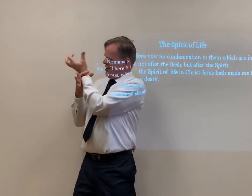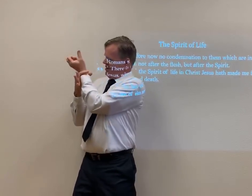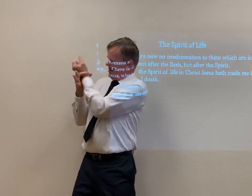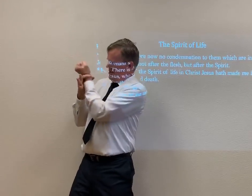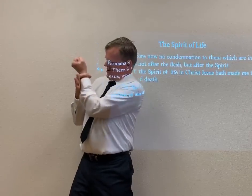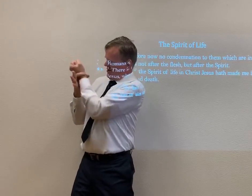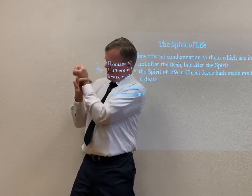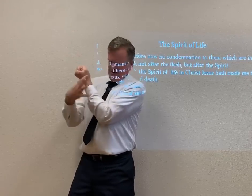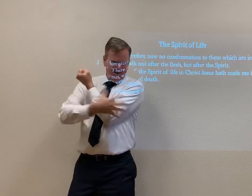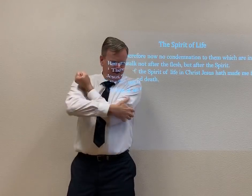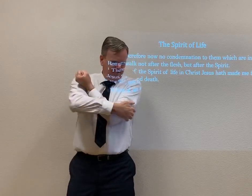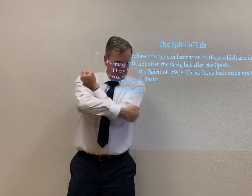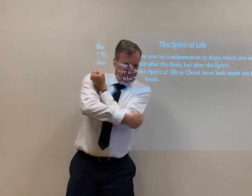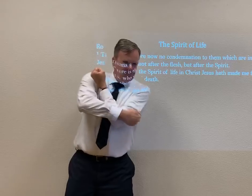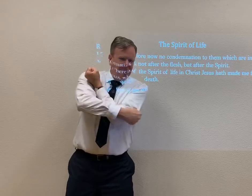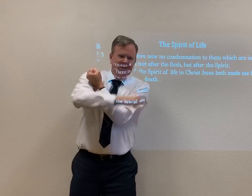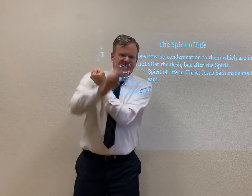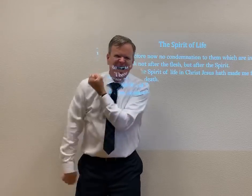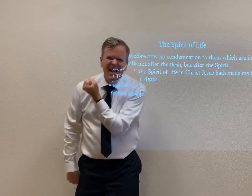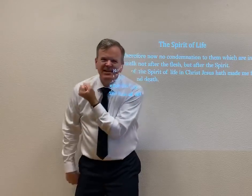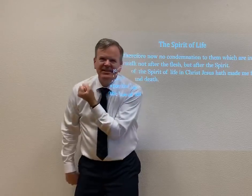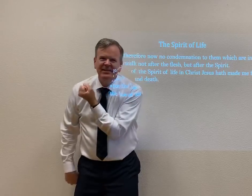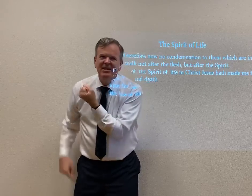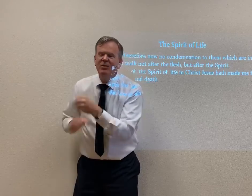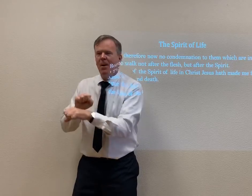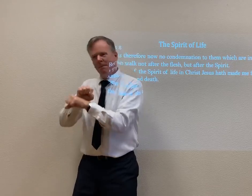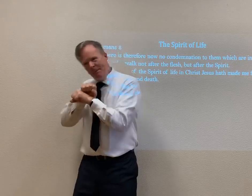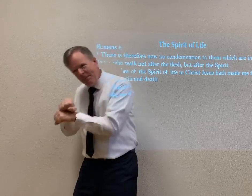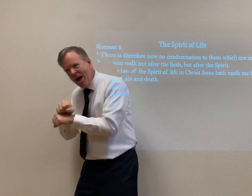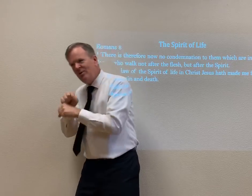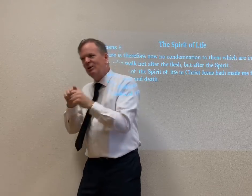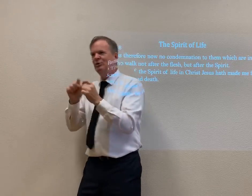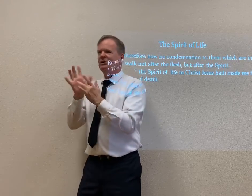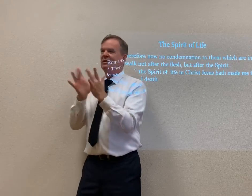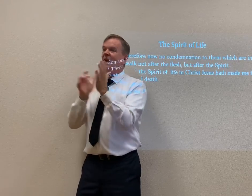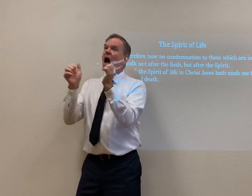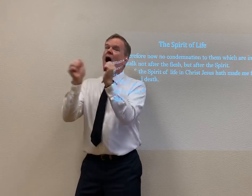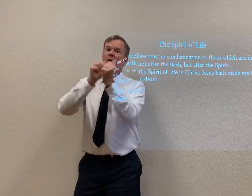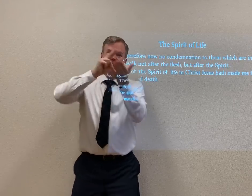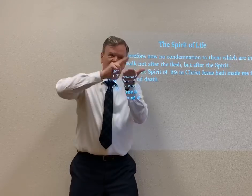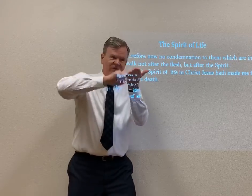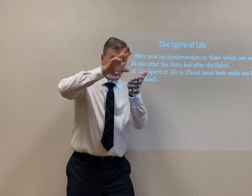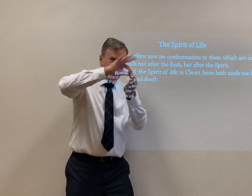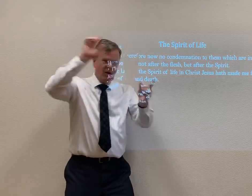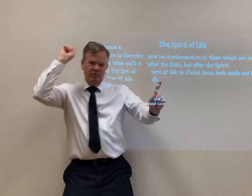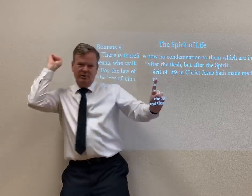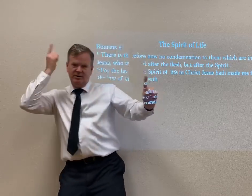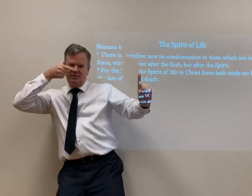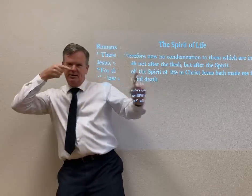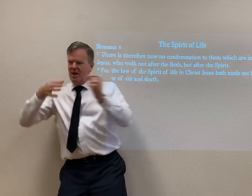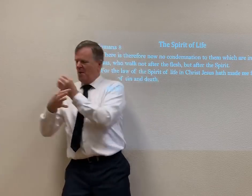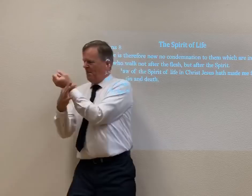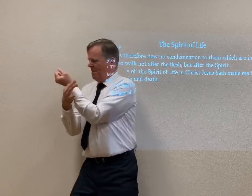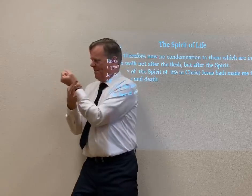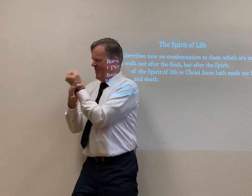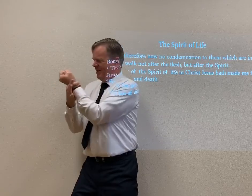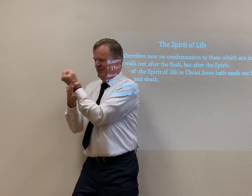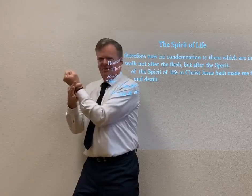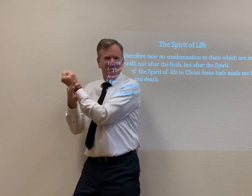put myself into the cage of the Holy Ghost so that when everything pulls me out or tries to pull me out, I'm holding on to this and I'm not getting yanked